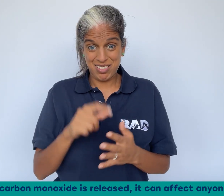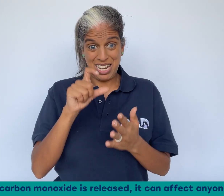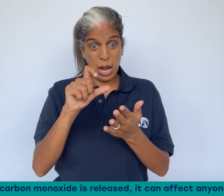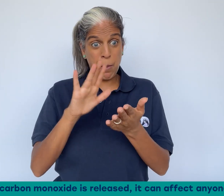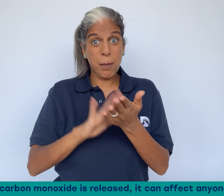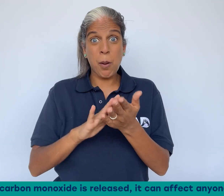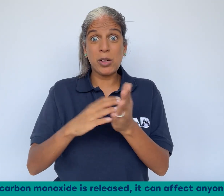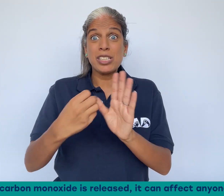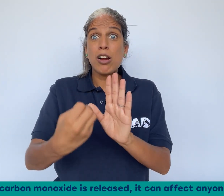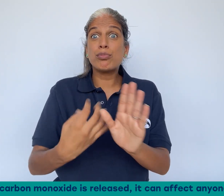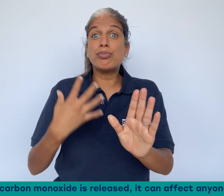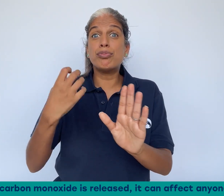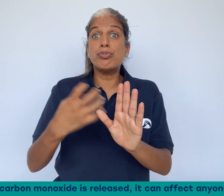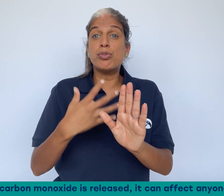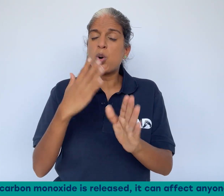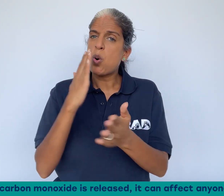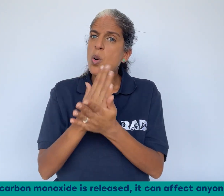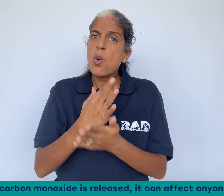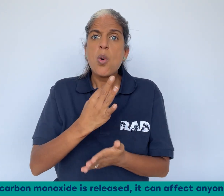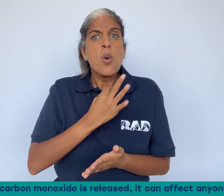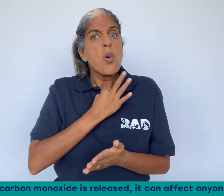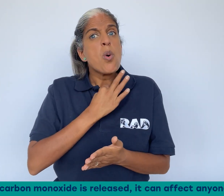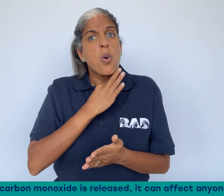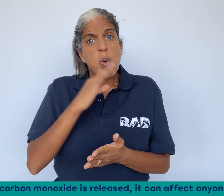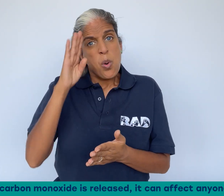When carbon monoxide is released, it can affect anyone.